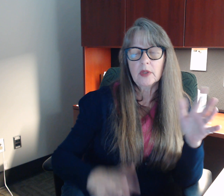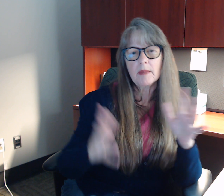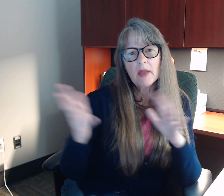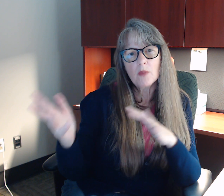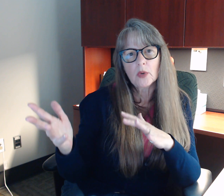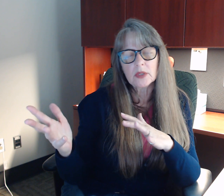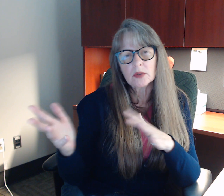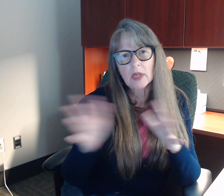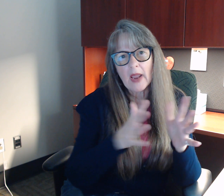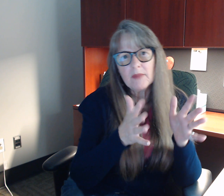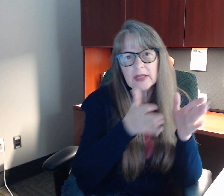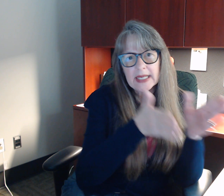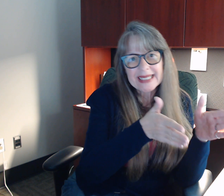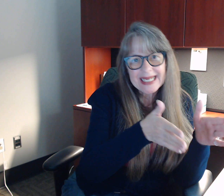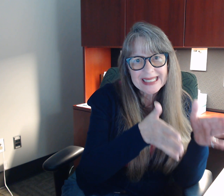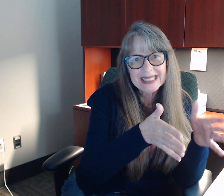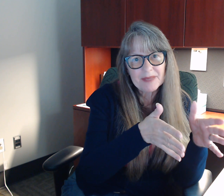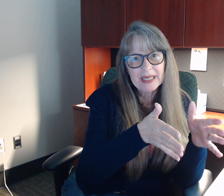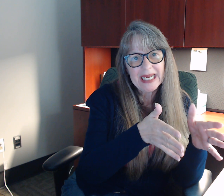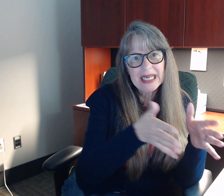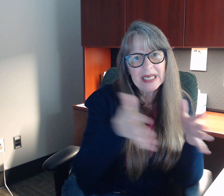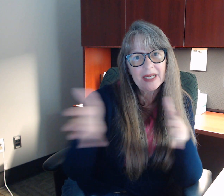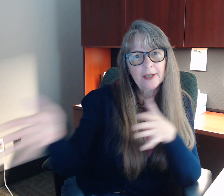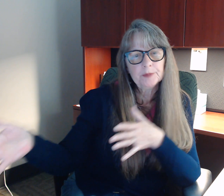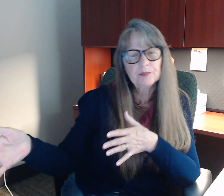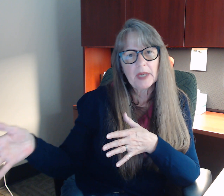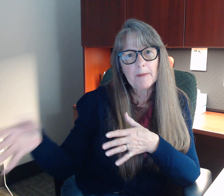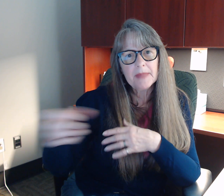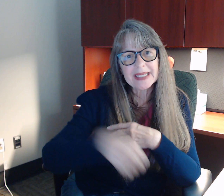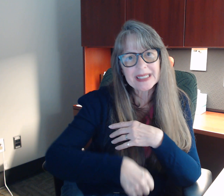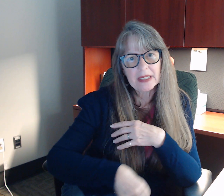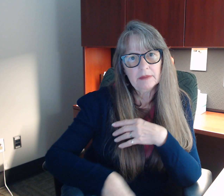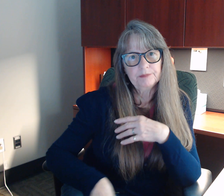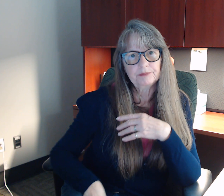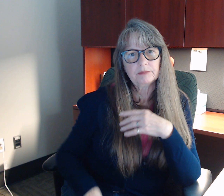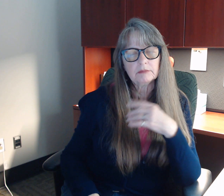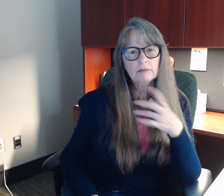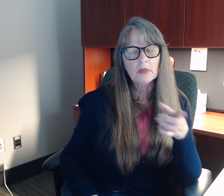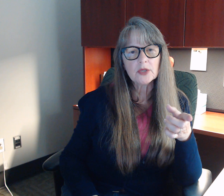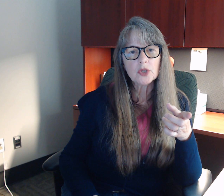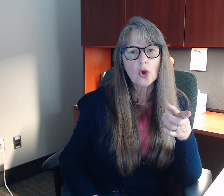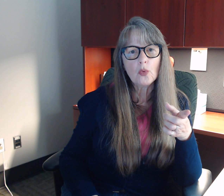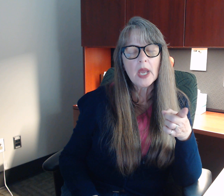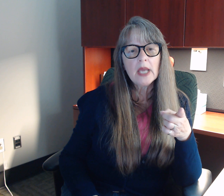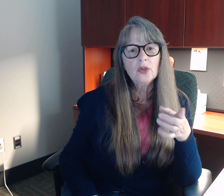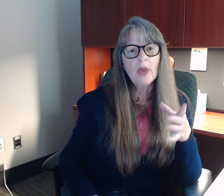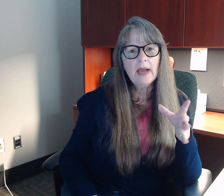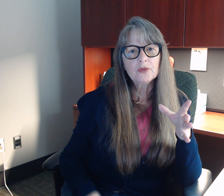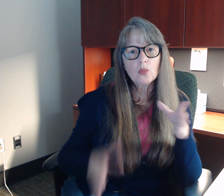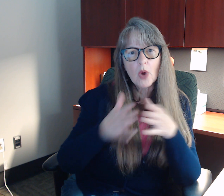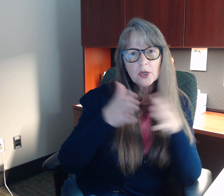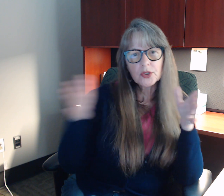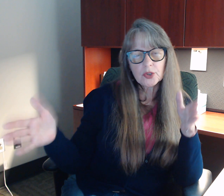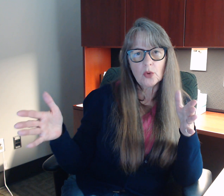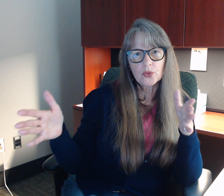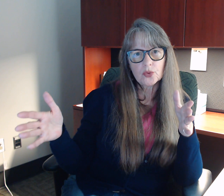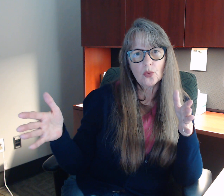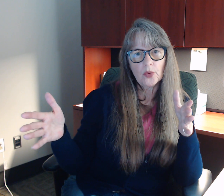may have already gave me that tense at the beginning, but I missed it. So you have to watch this whole story,